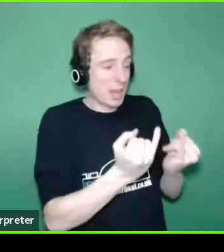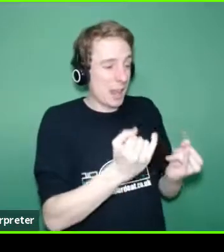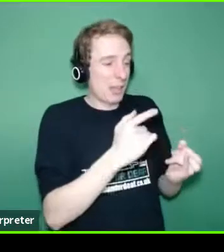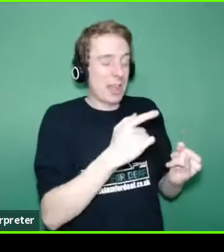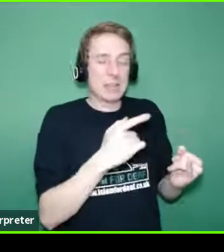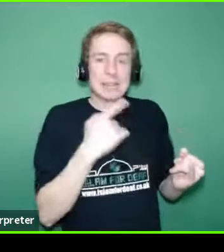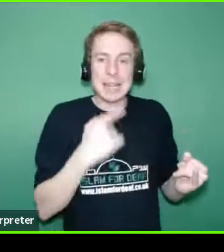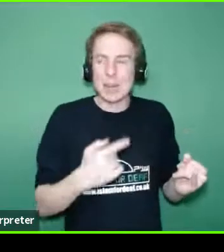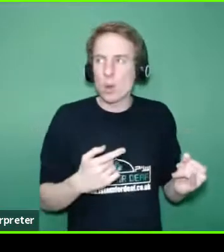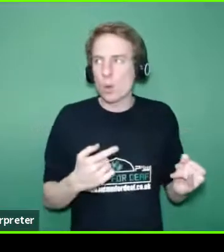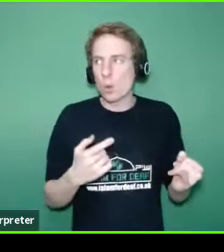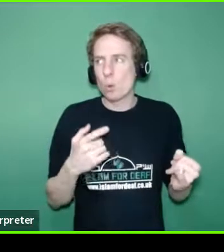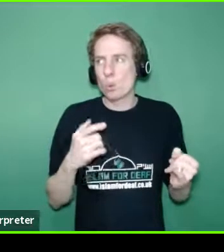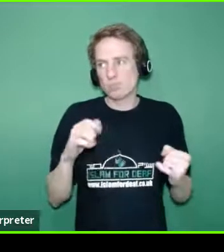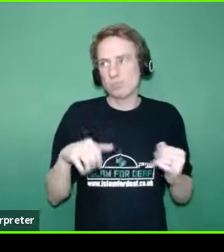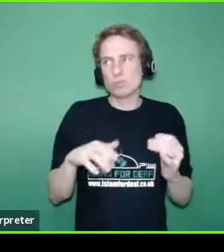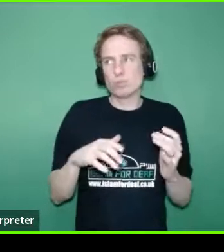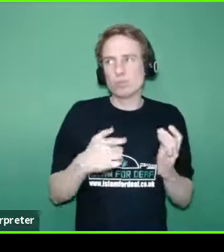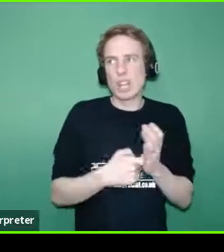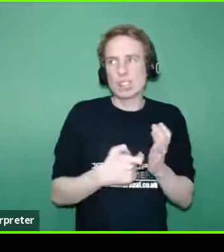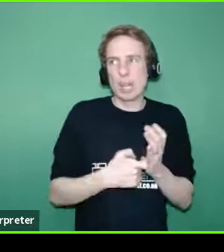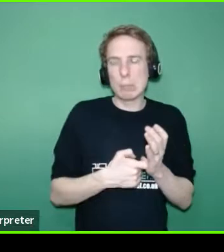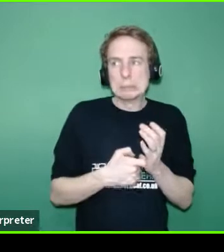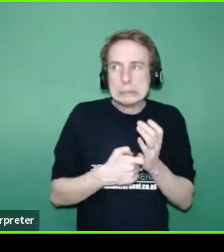fight, yet they were fighting. But